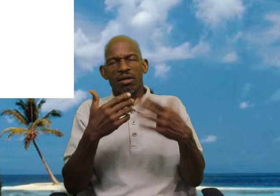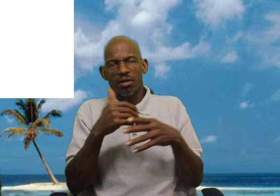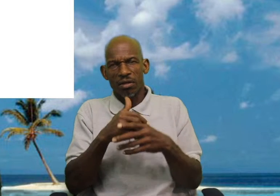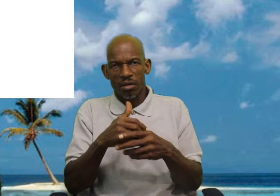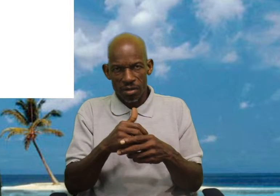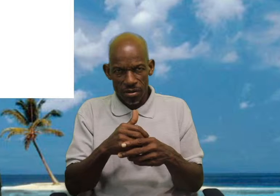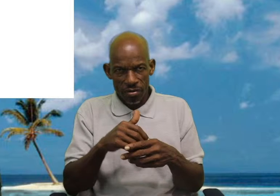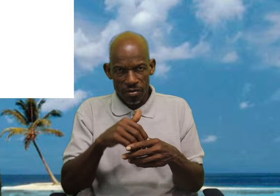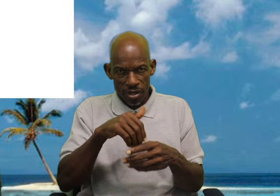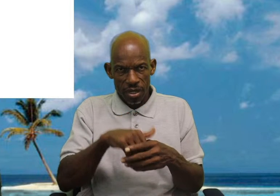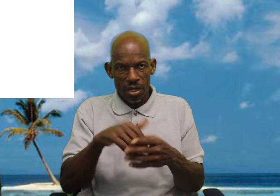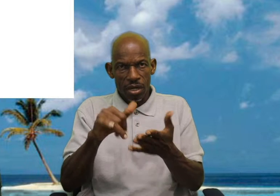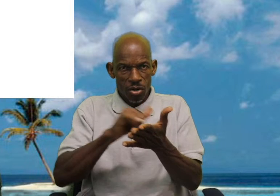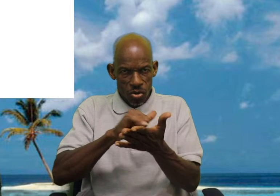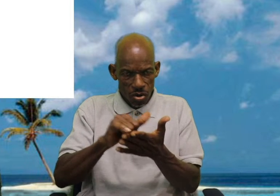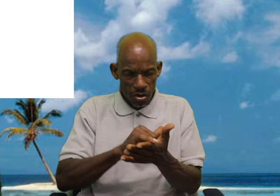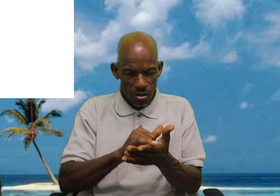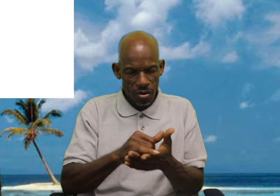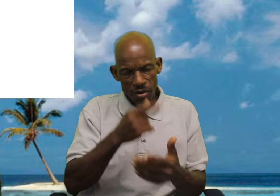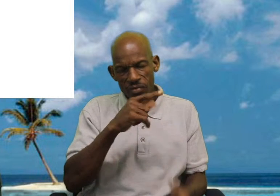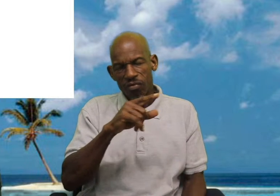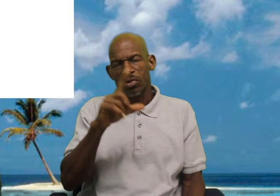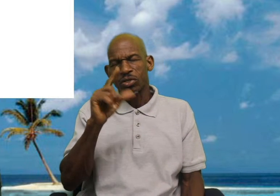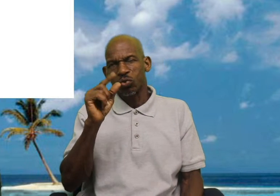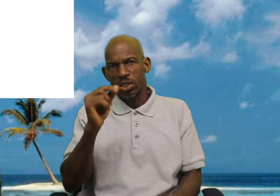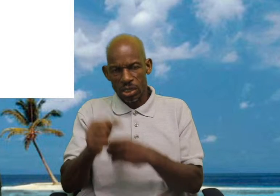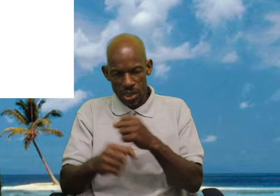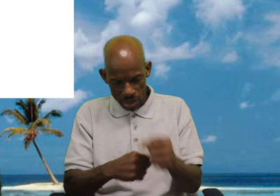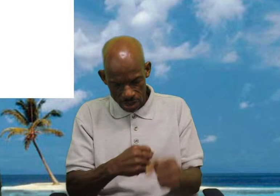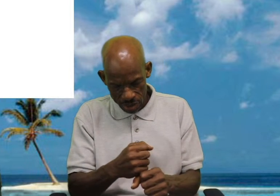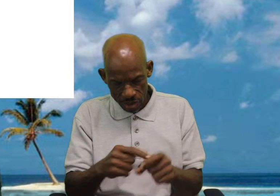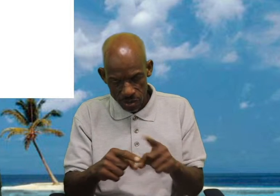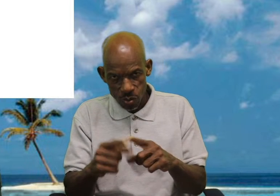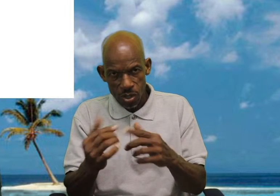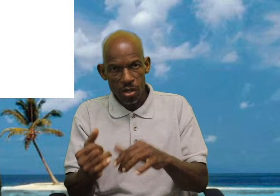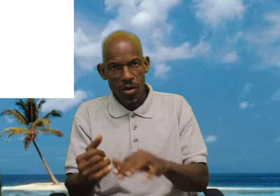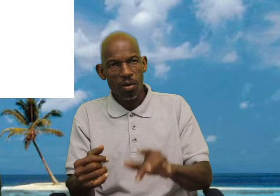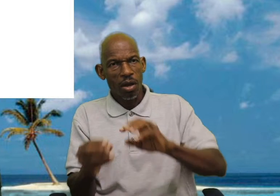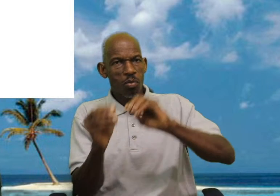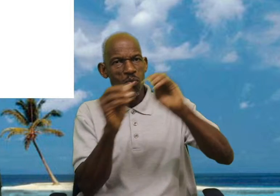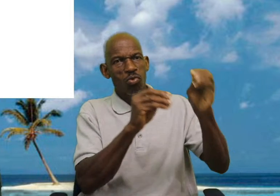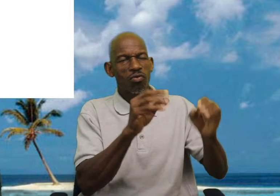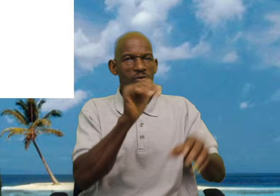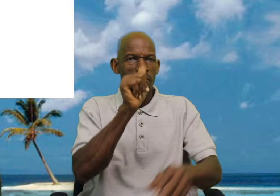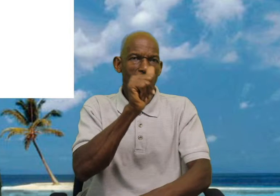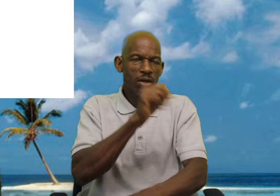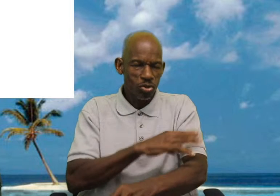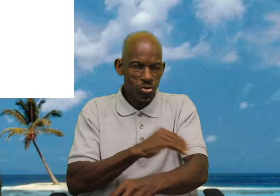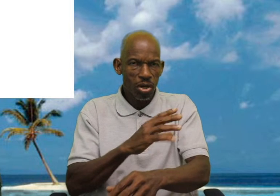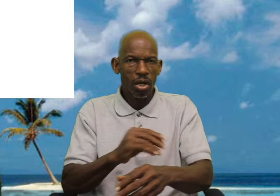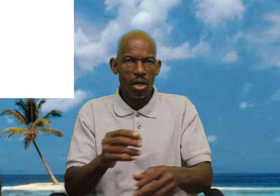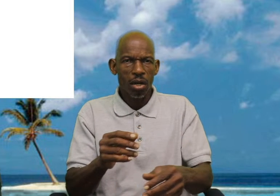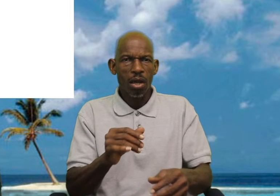My name is Selwyn. You are talking about yourself. My name is Selwyn.